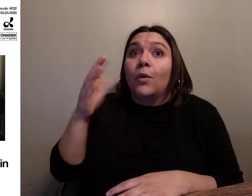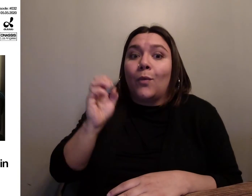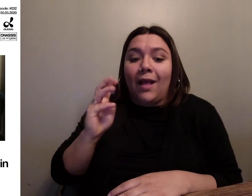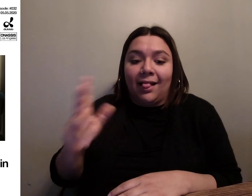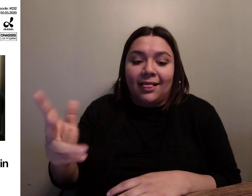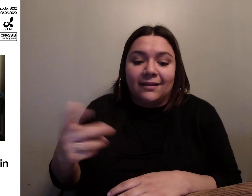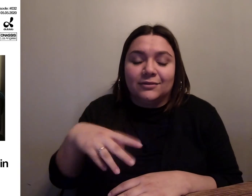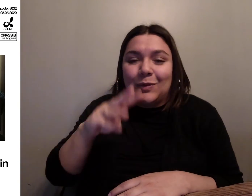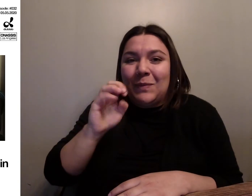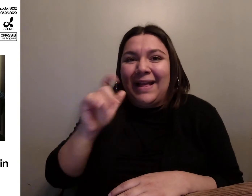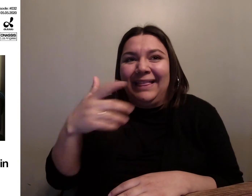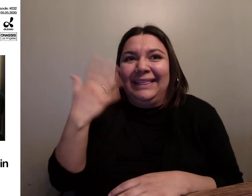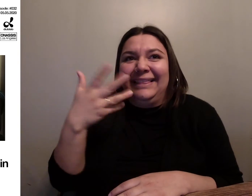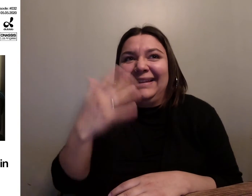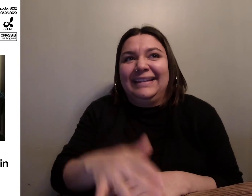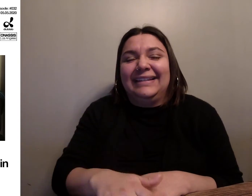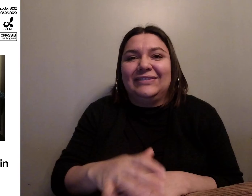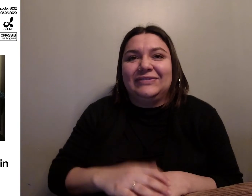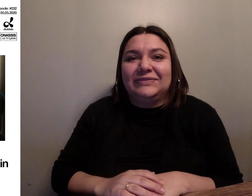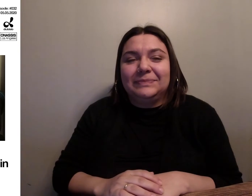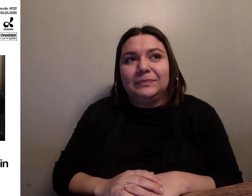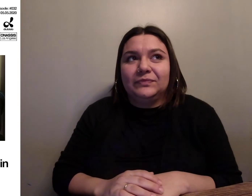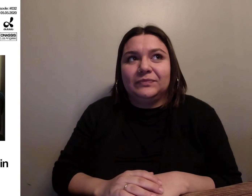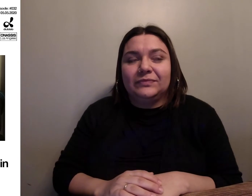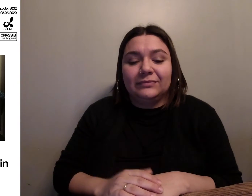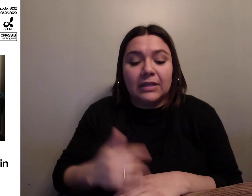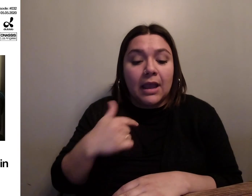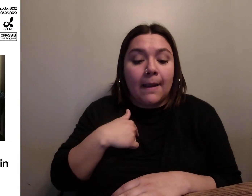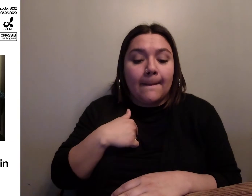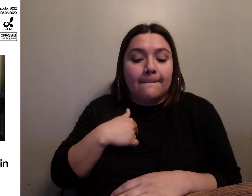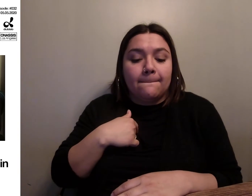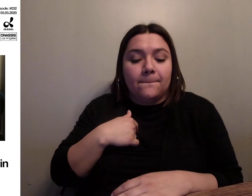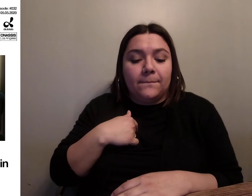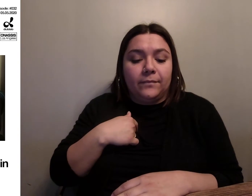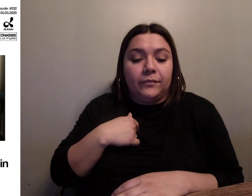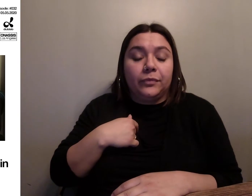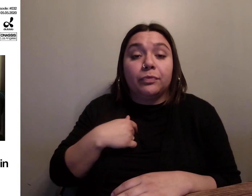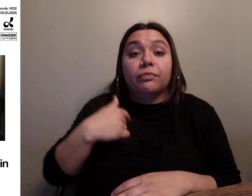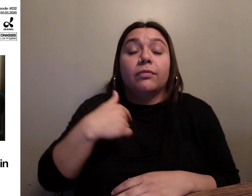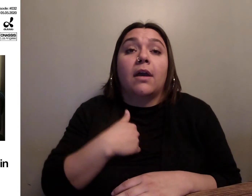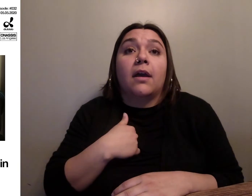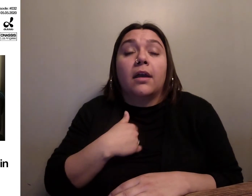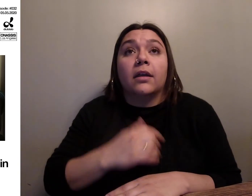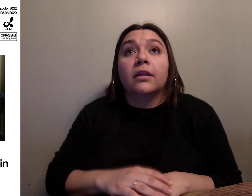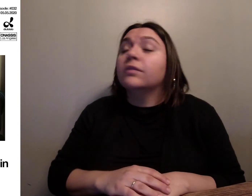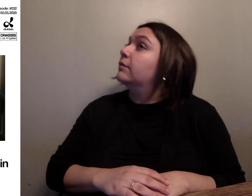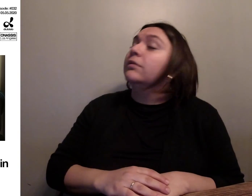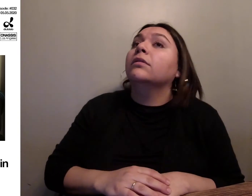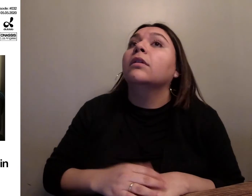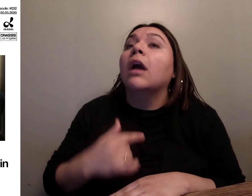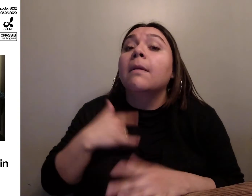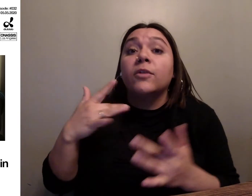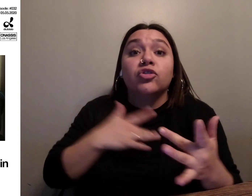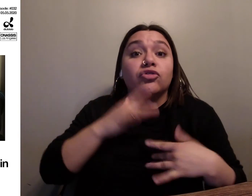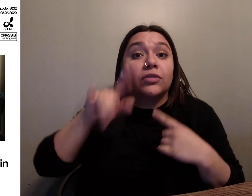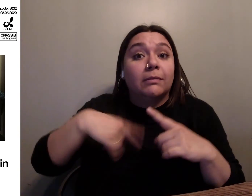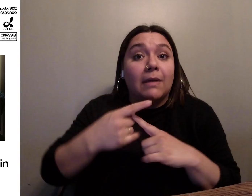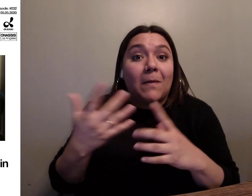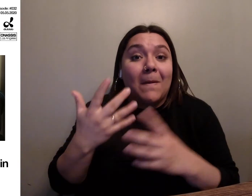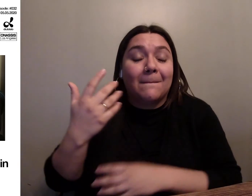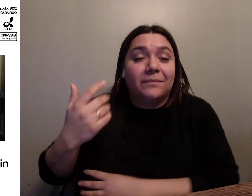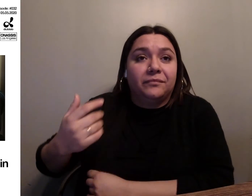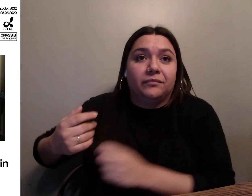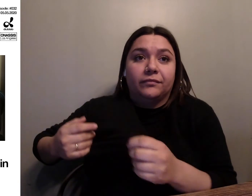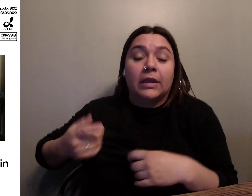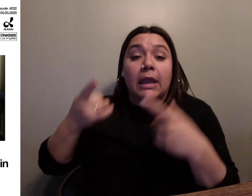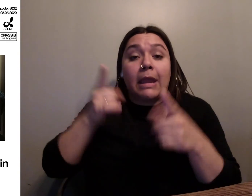what I'm concerned about when I was talking about, I was actually comparing with a colleague